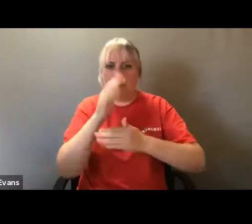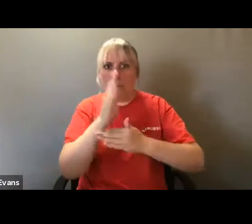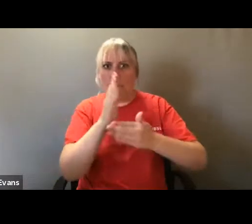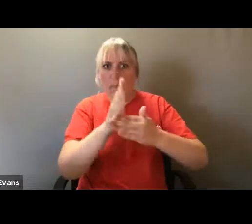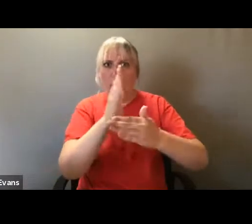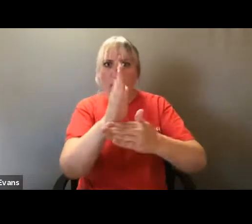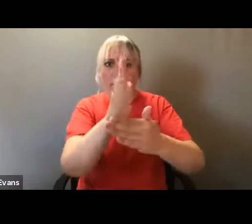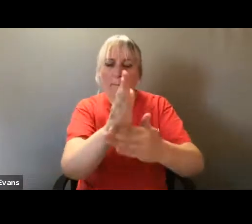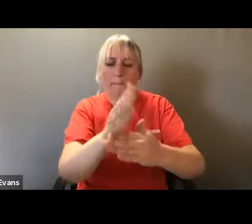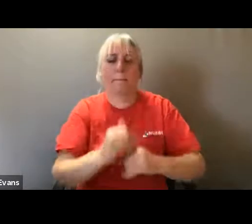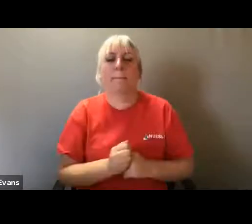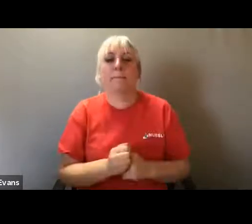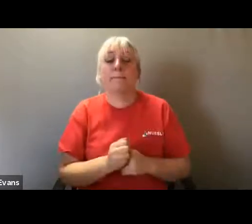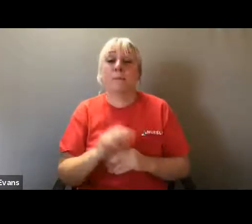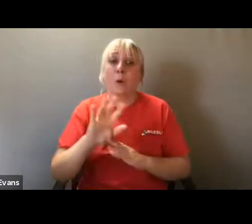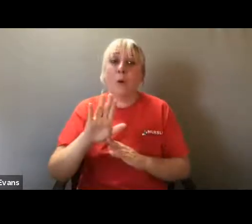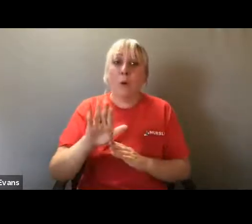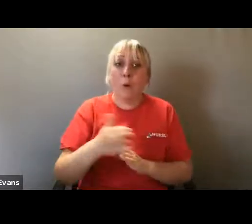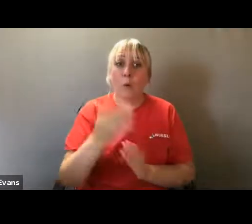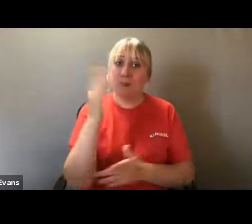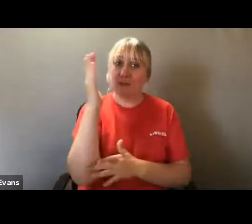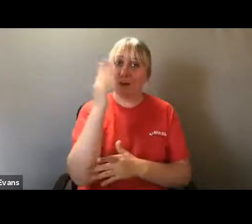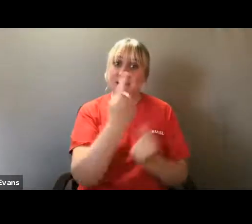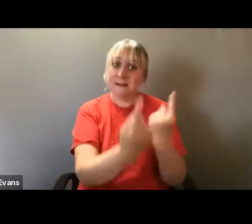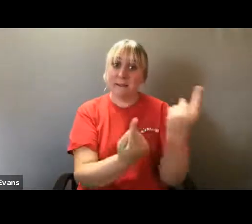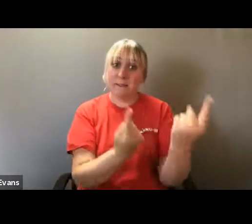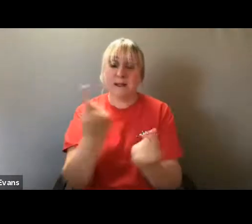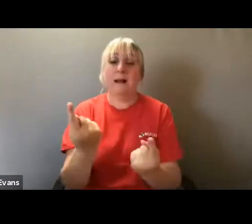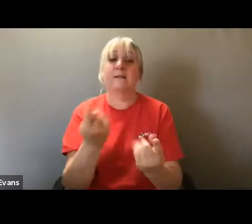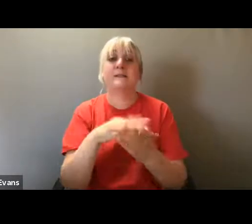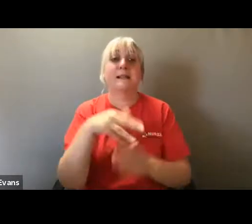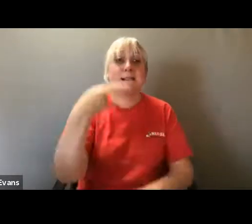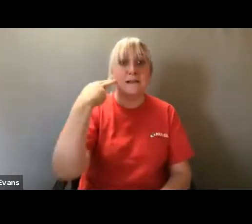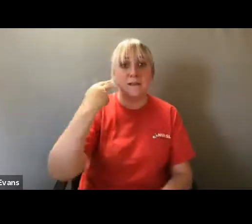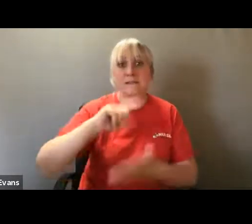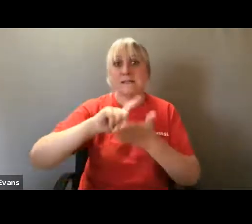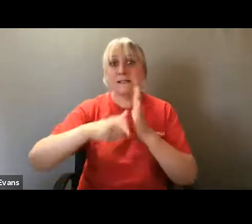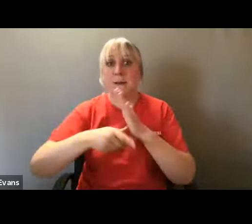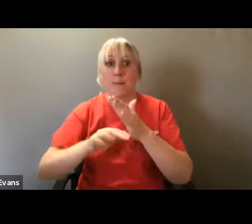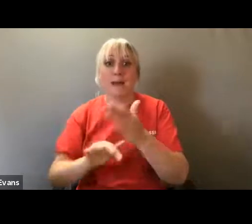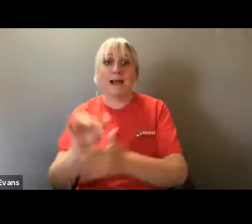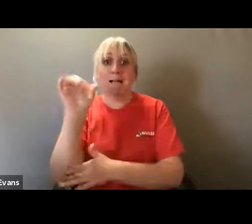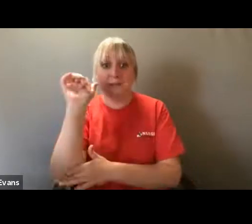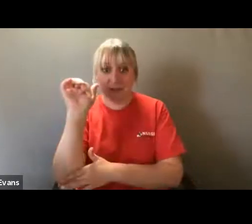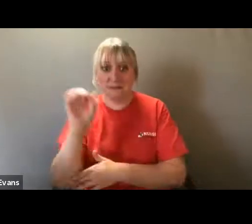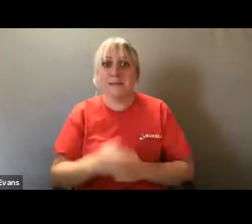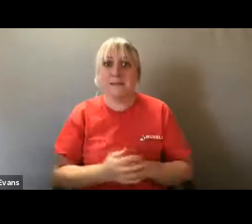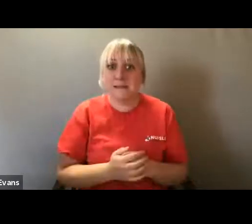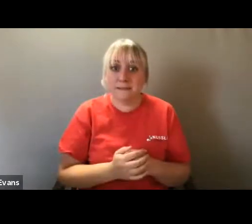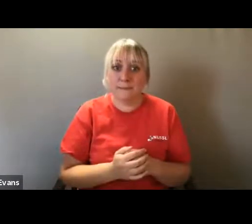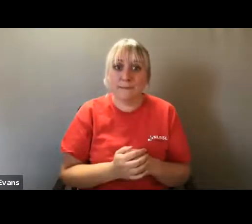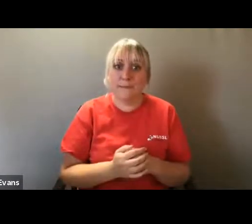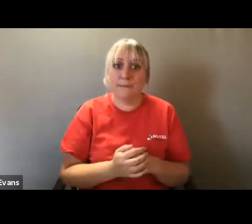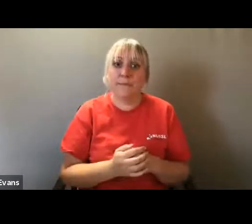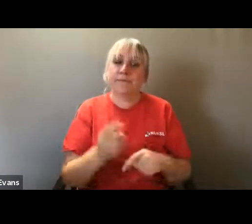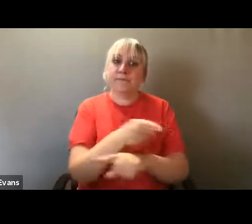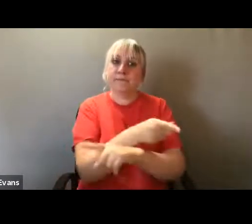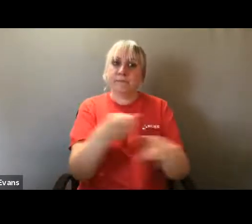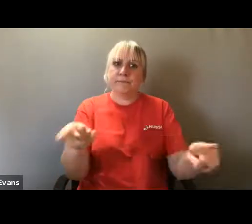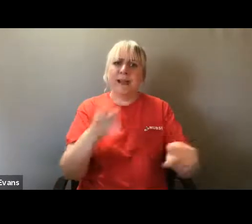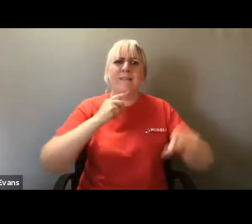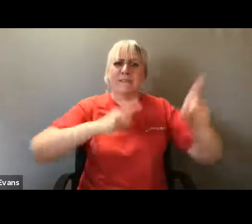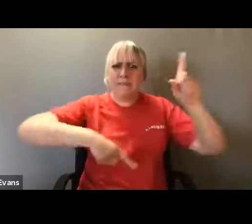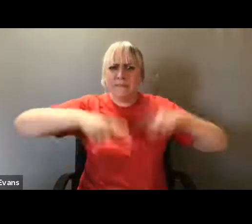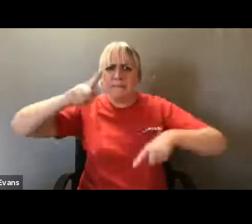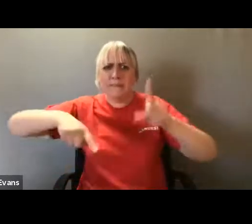the speakers are deaf and disabled activists coming from a diverse